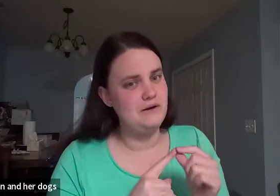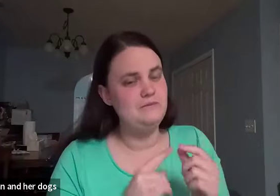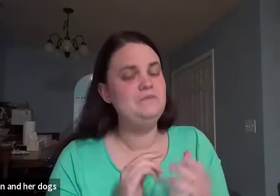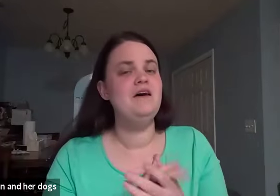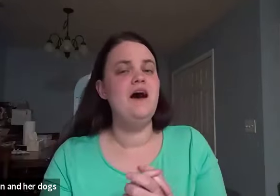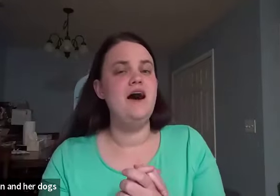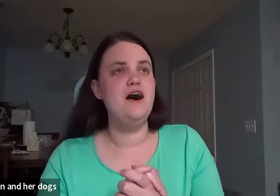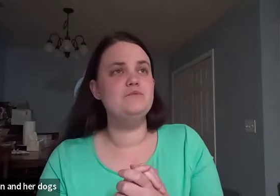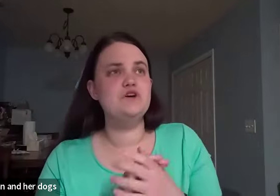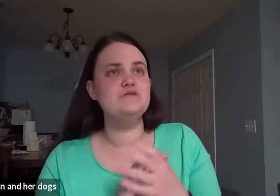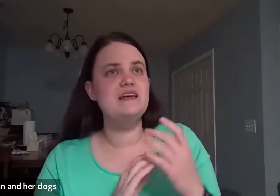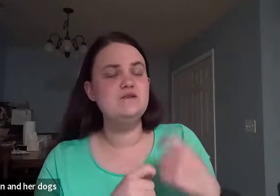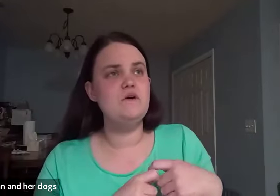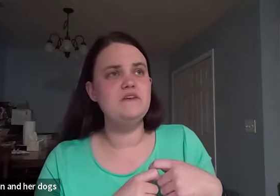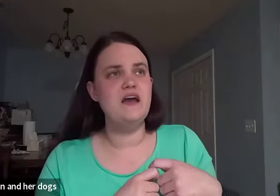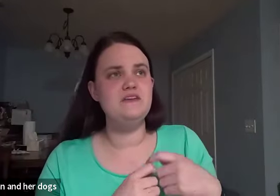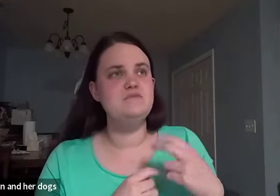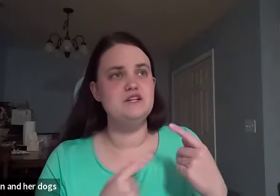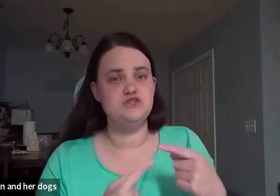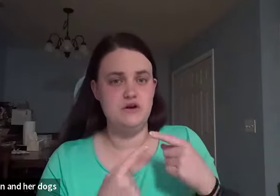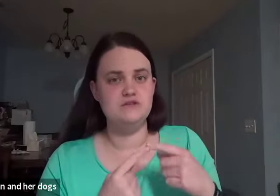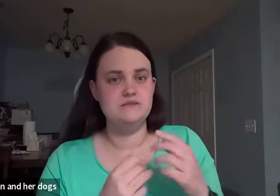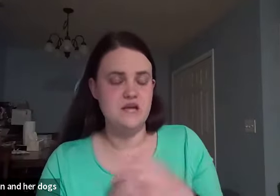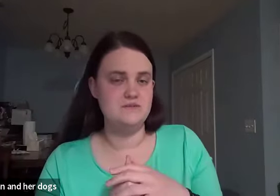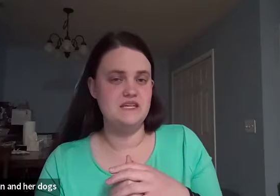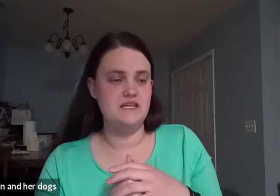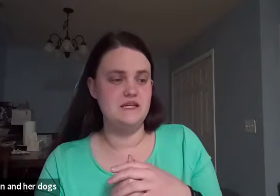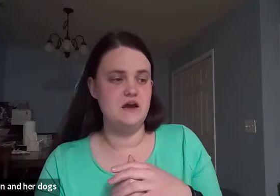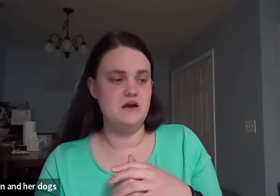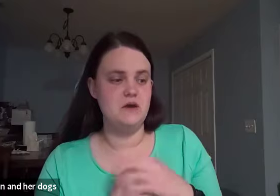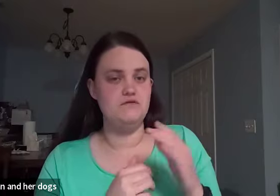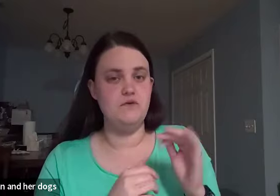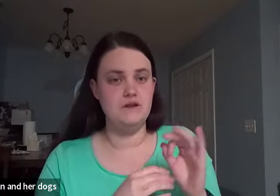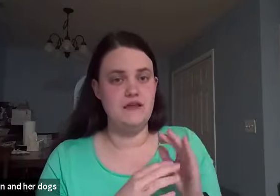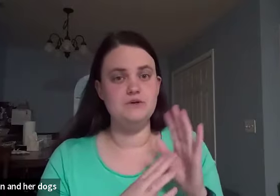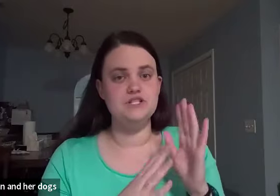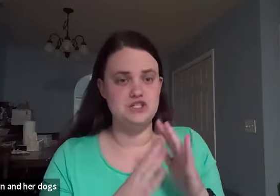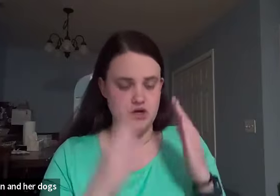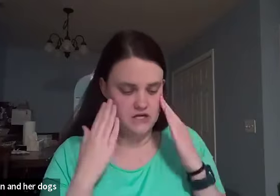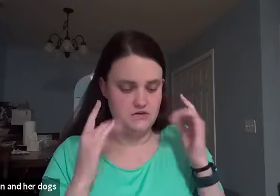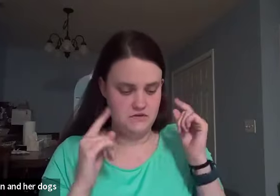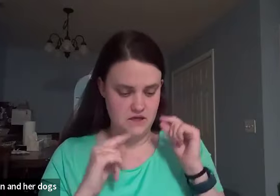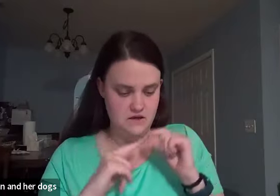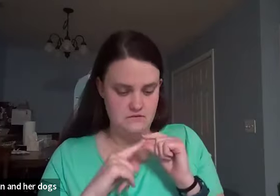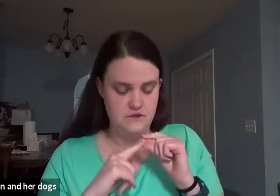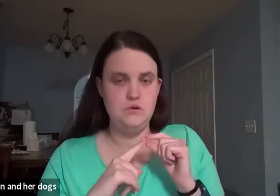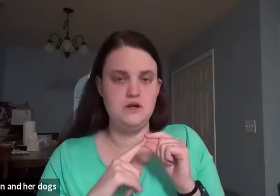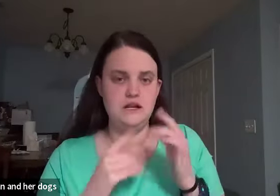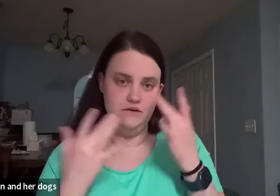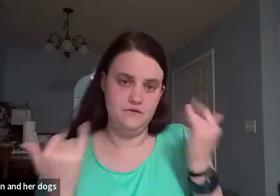word. So that's the one thing that I think can be a struggle sometimes in a foreign language is trying to think of the word and if you